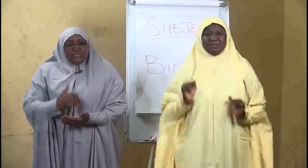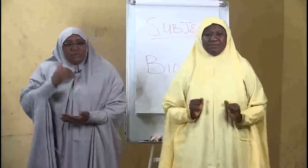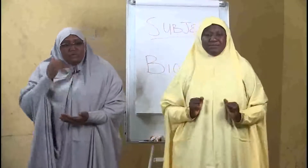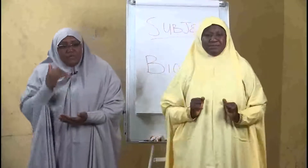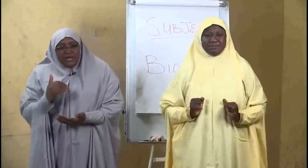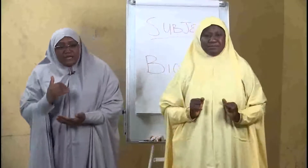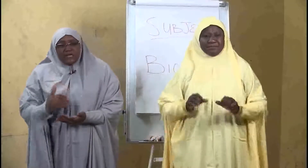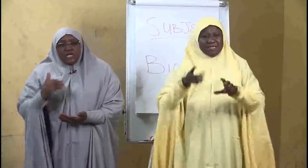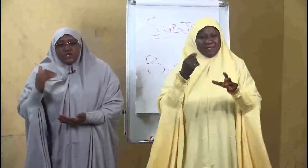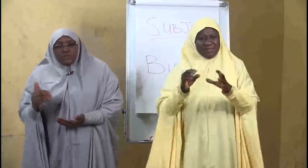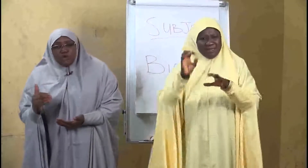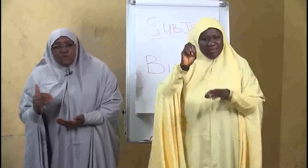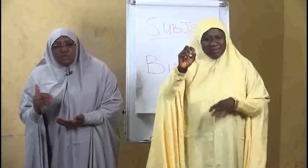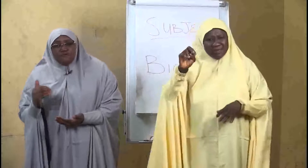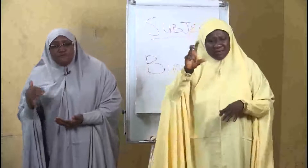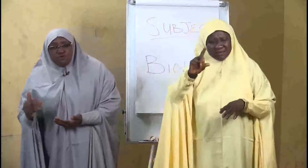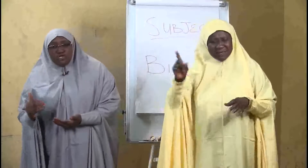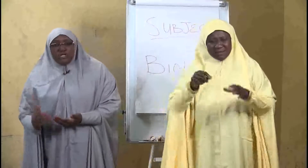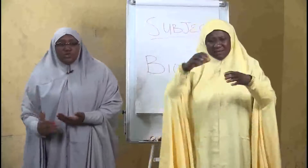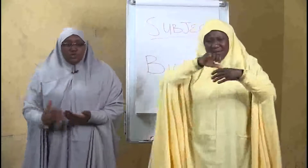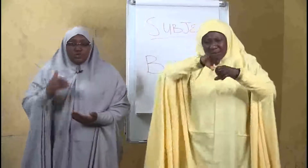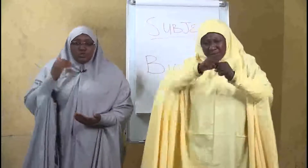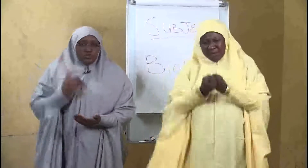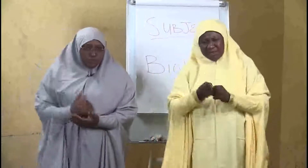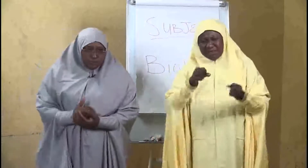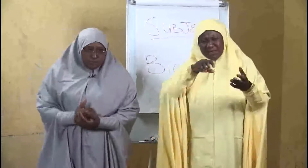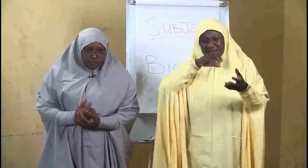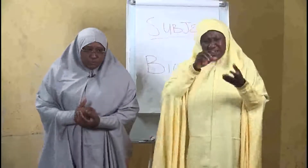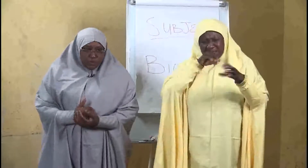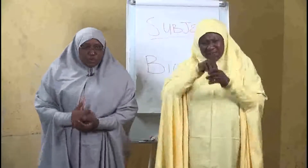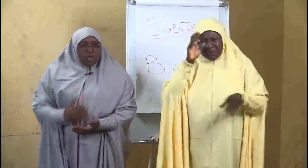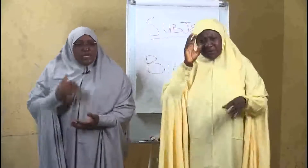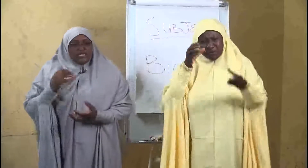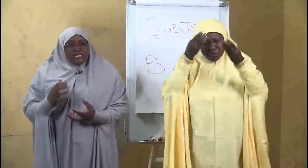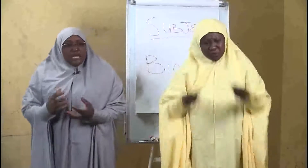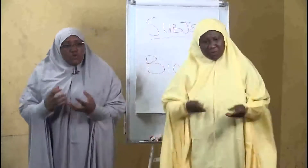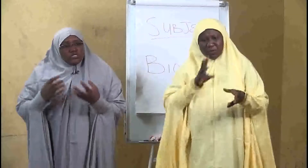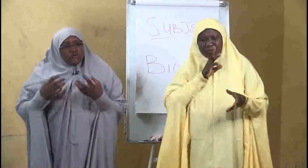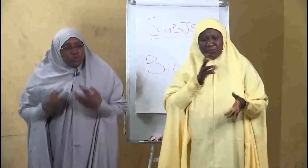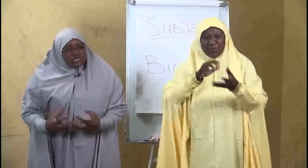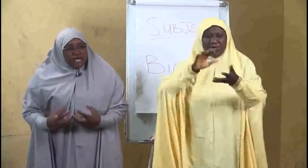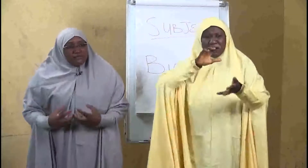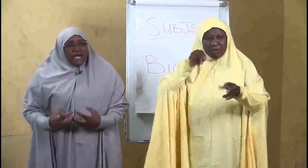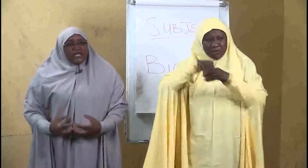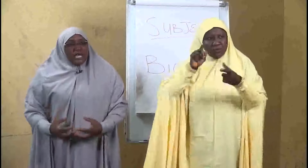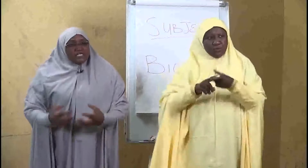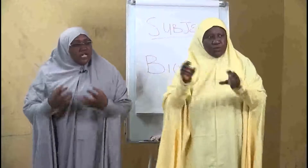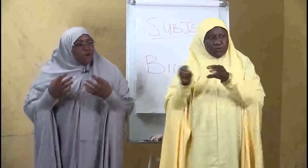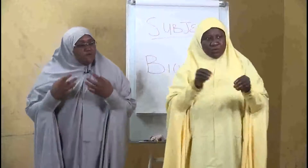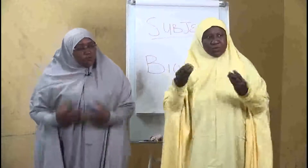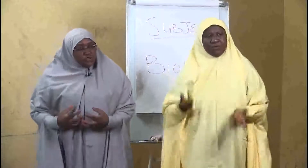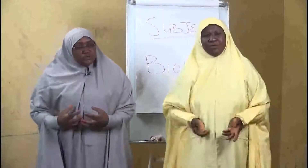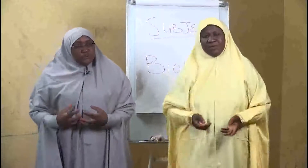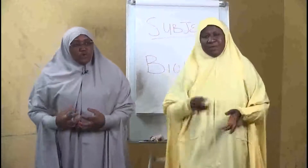enzymes break insoluble food into soluble. So when the seed now receives water and there is